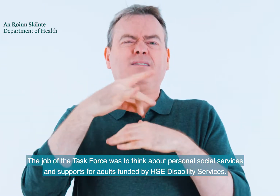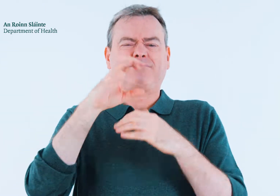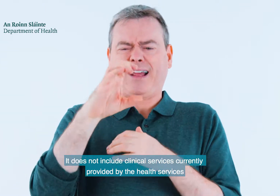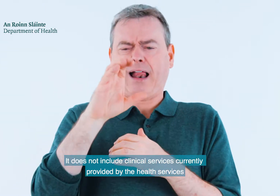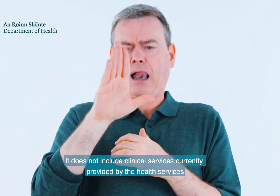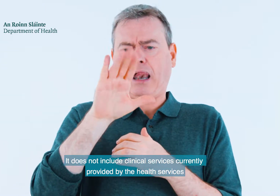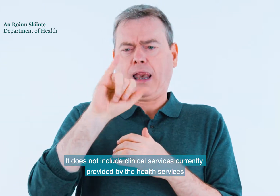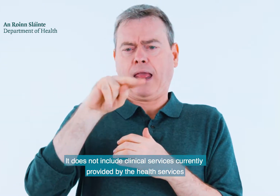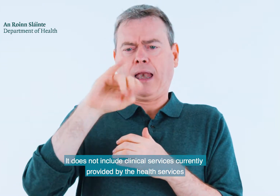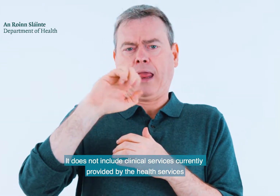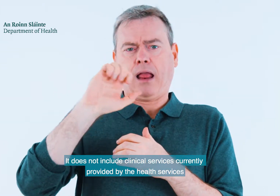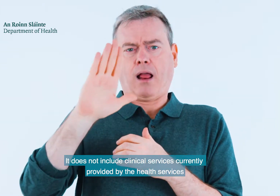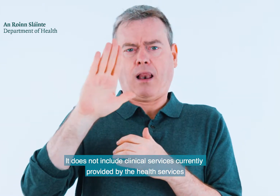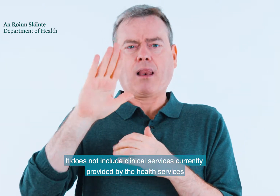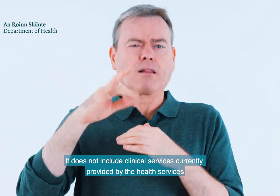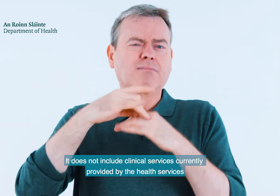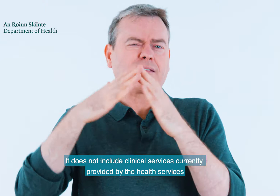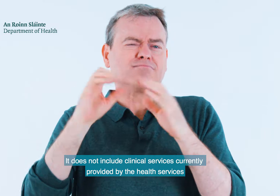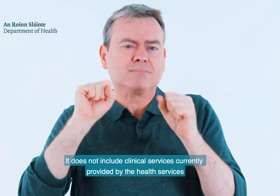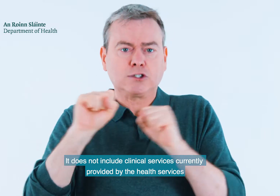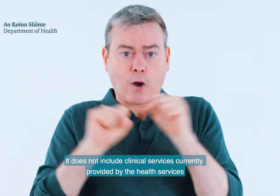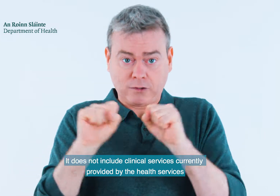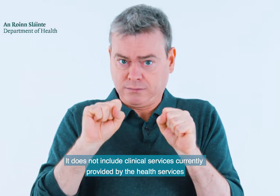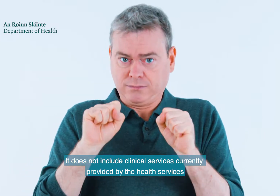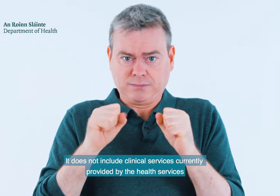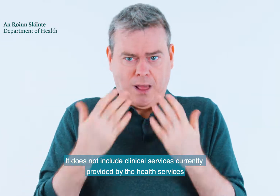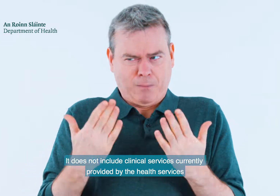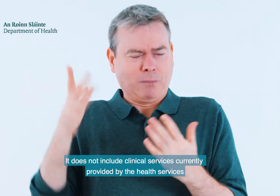It does not include clinical services currently provided by the health services,